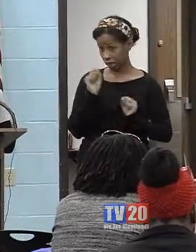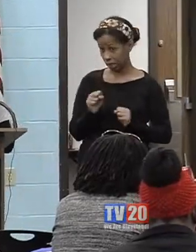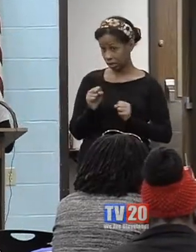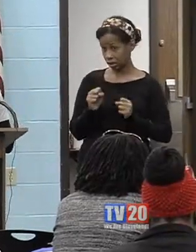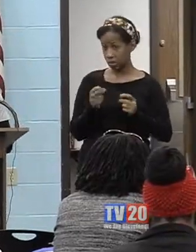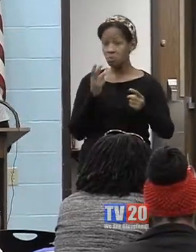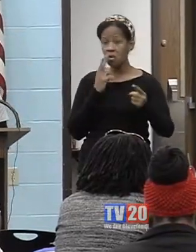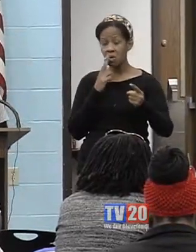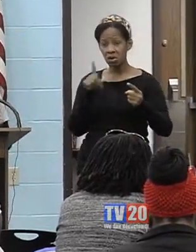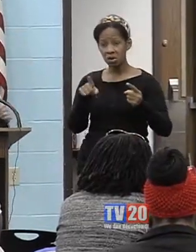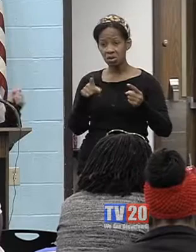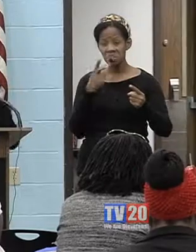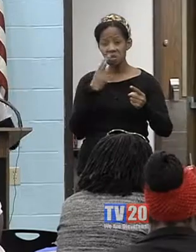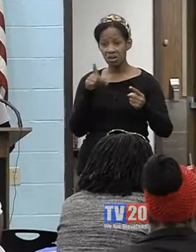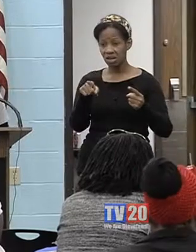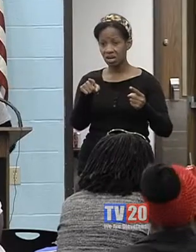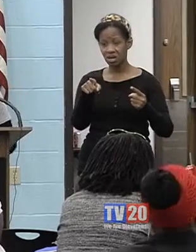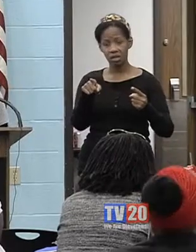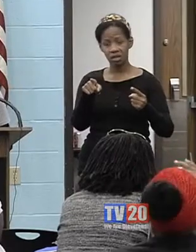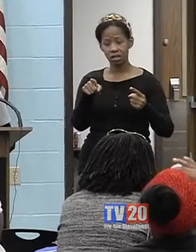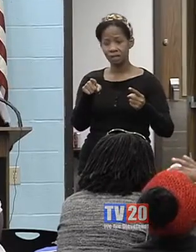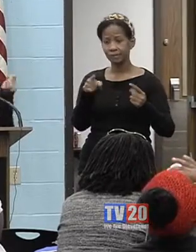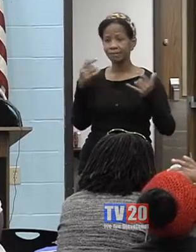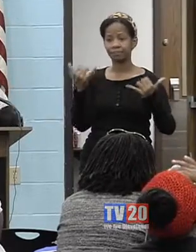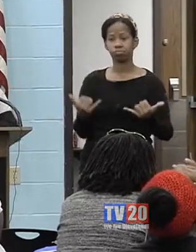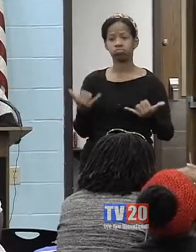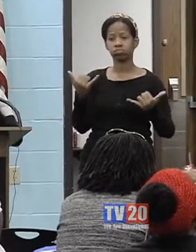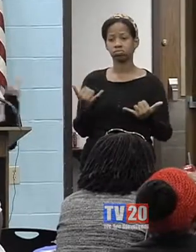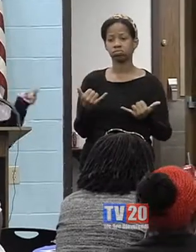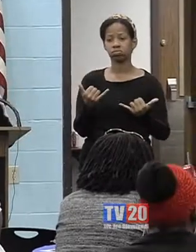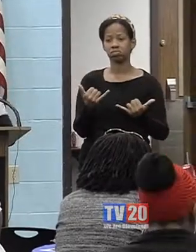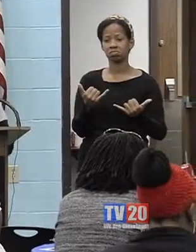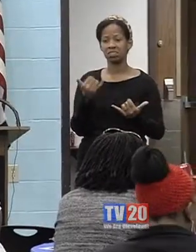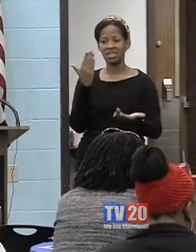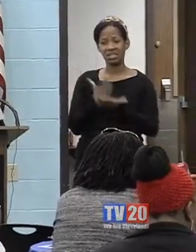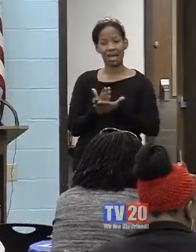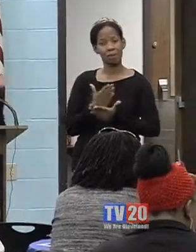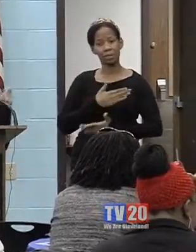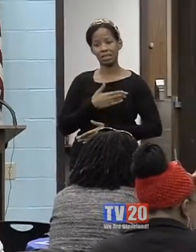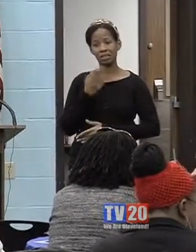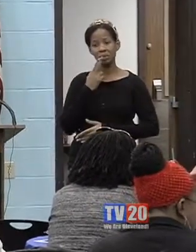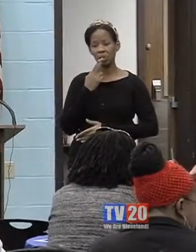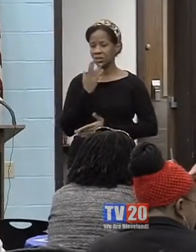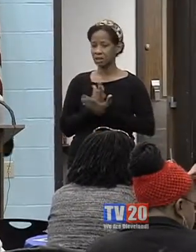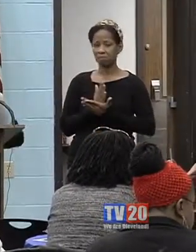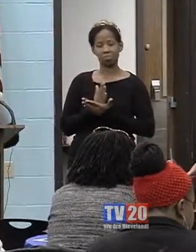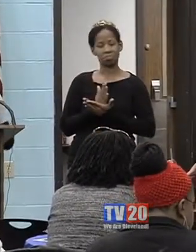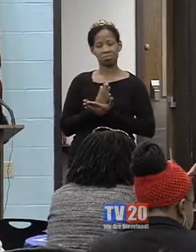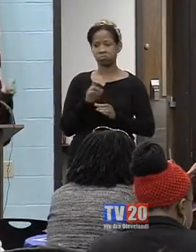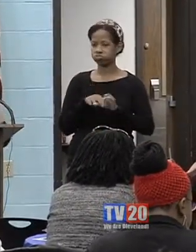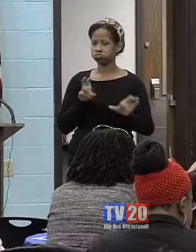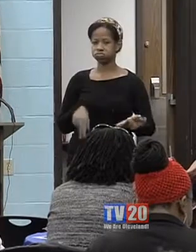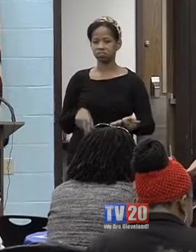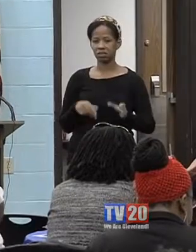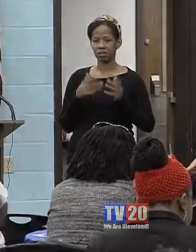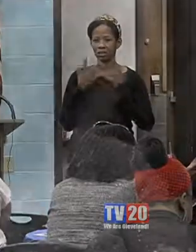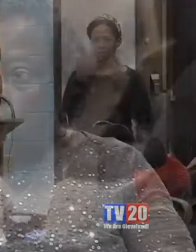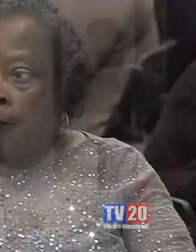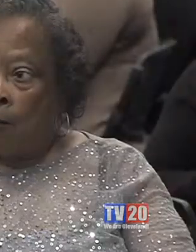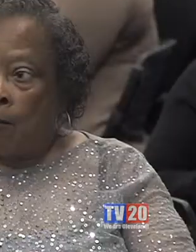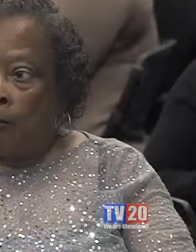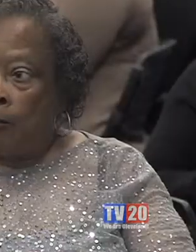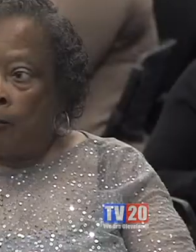Anybody smoke? You do, you should stop. The carcinogens are gonna, or whatever, cyanide is gonna